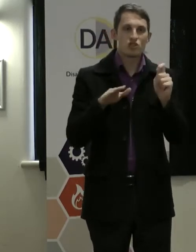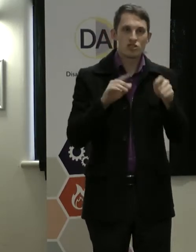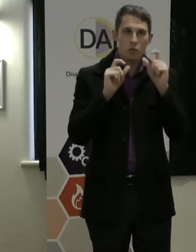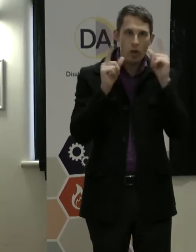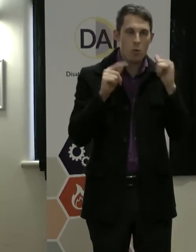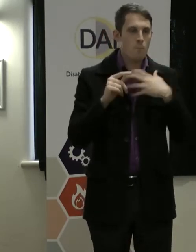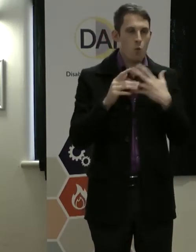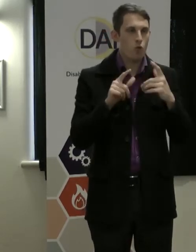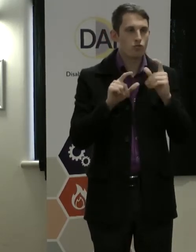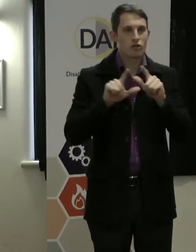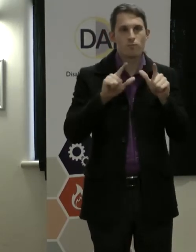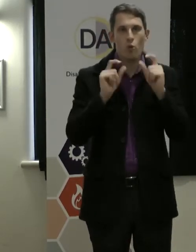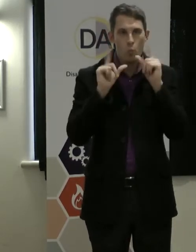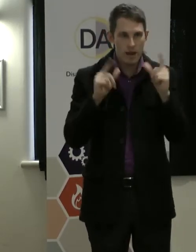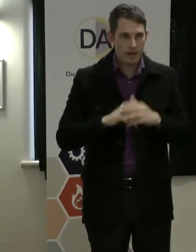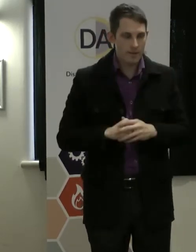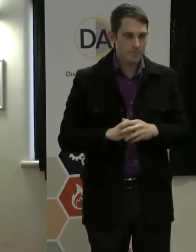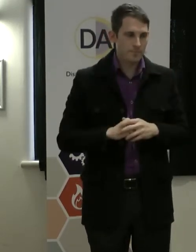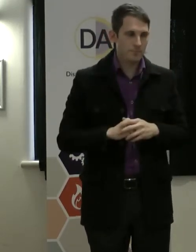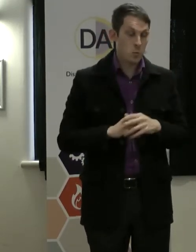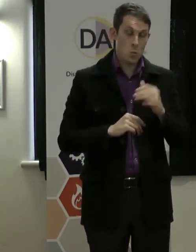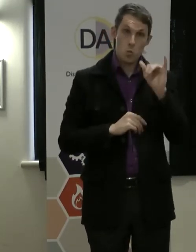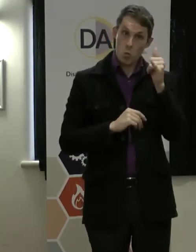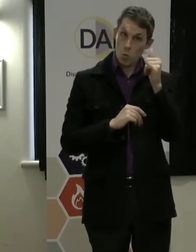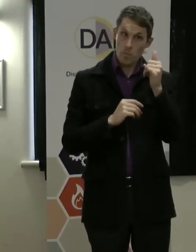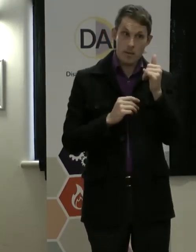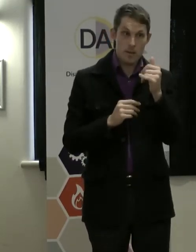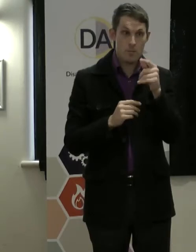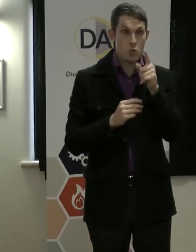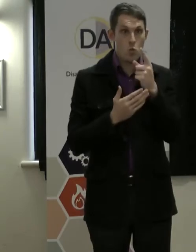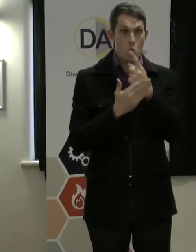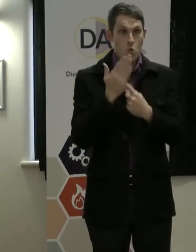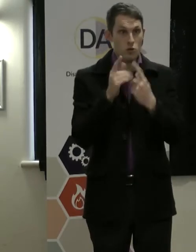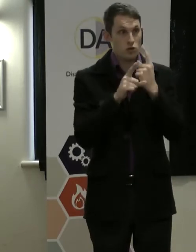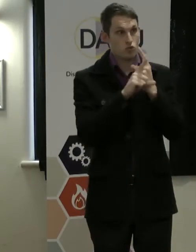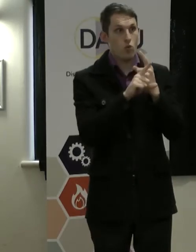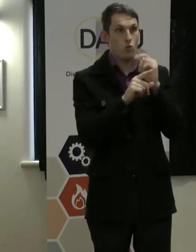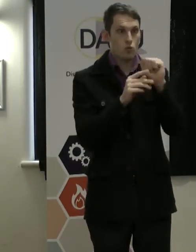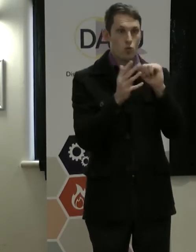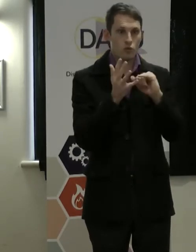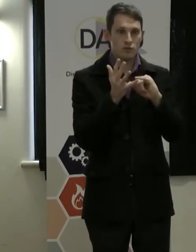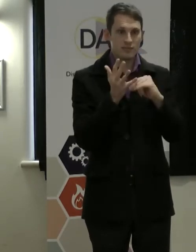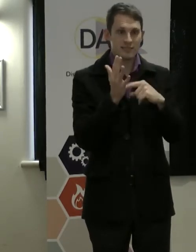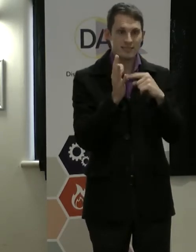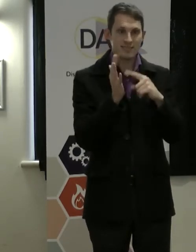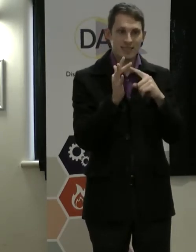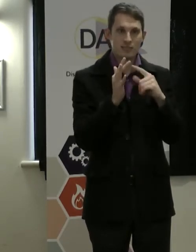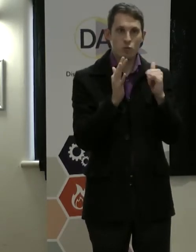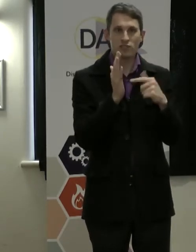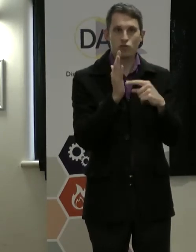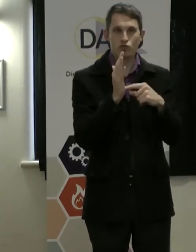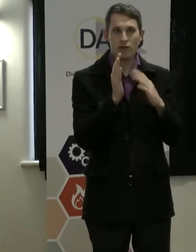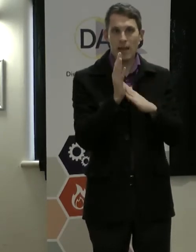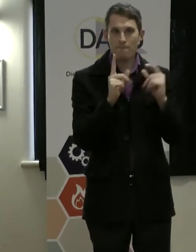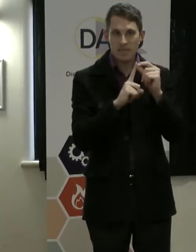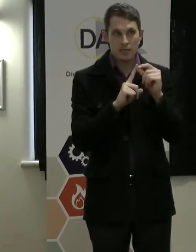transport aware. Or it may be that you only talk to your state and territory parliamentarians